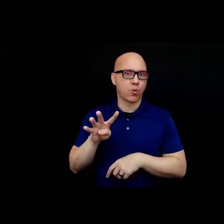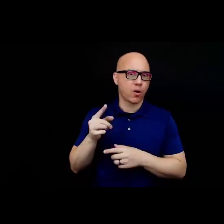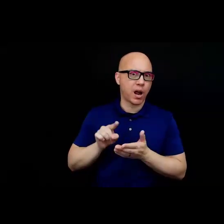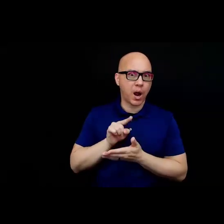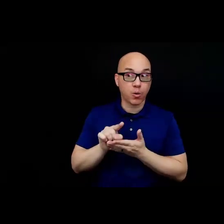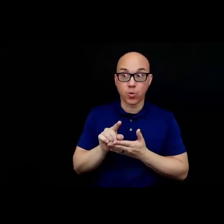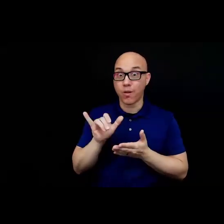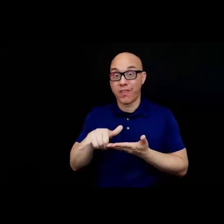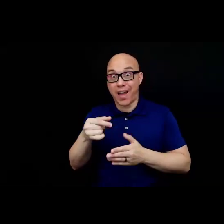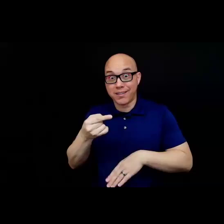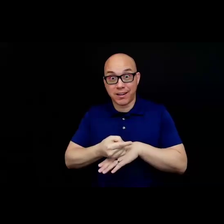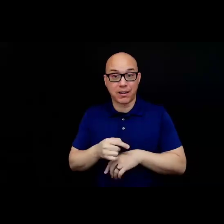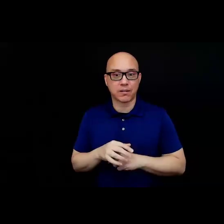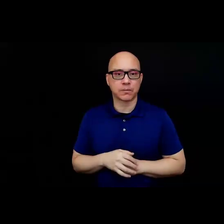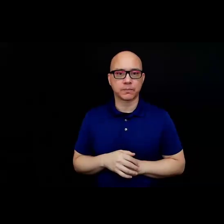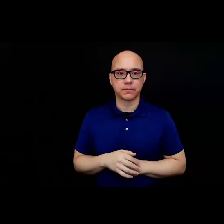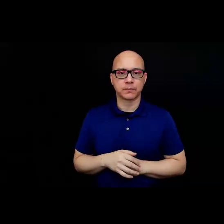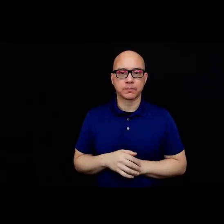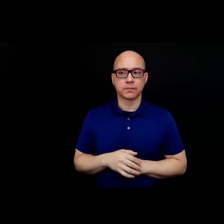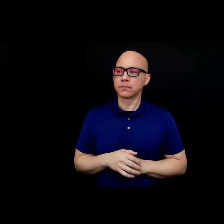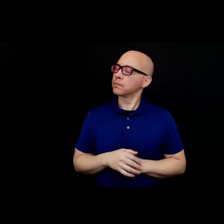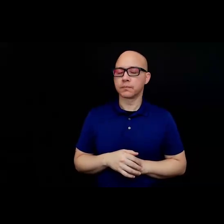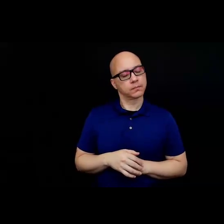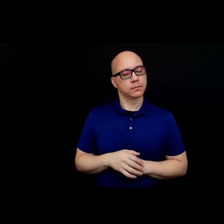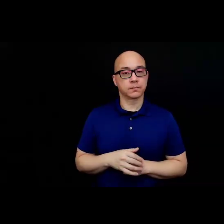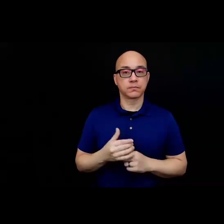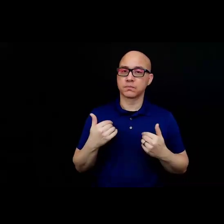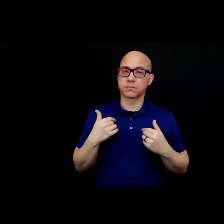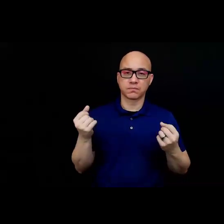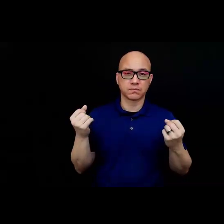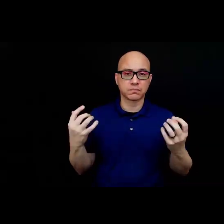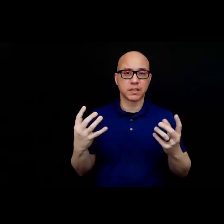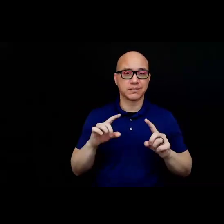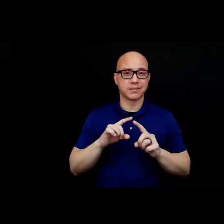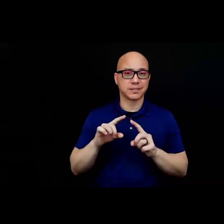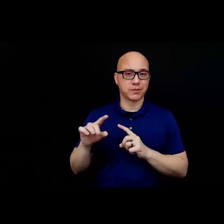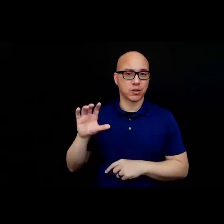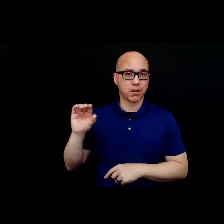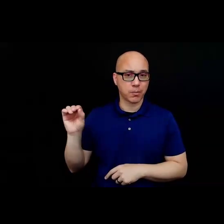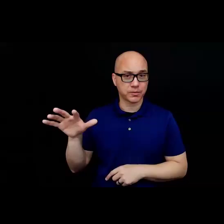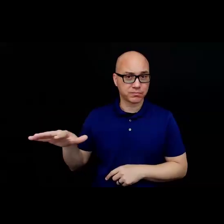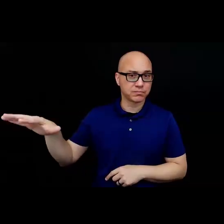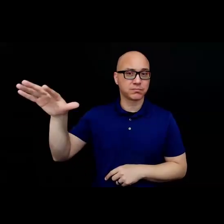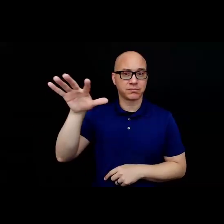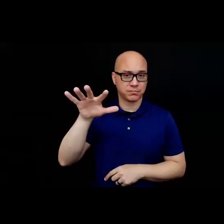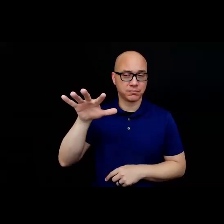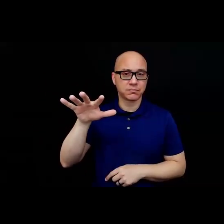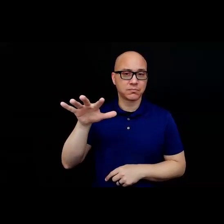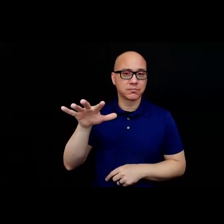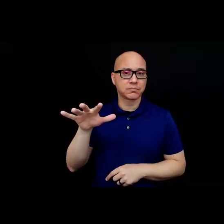same day. There's so many companies out there that make it very easy for that